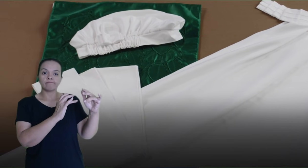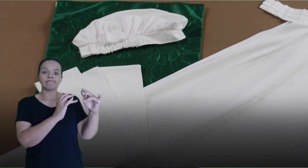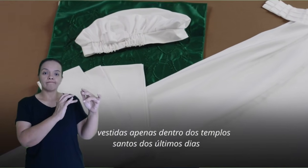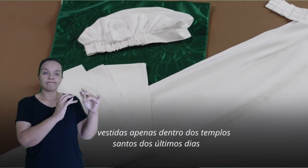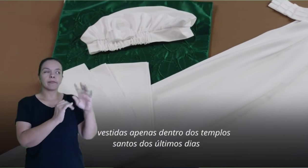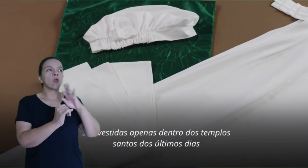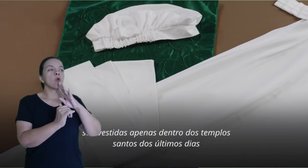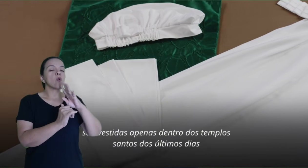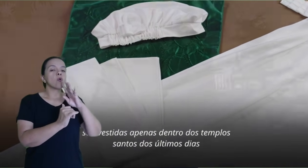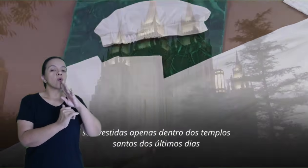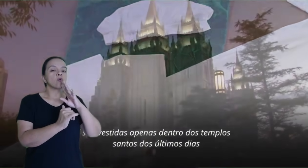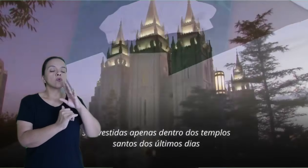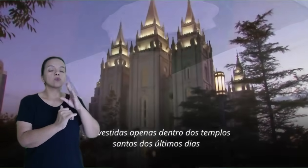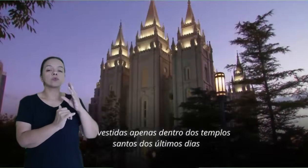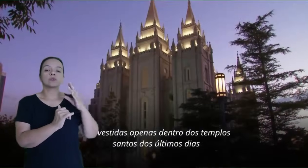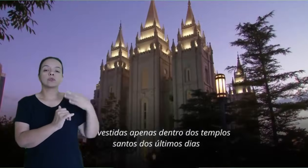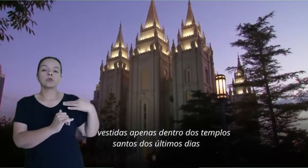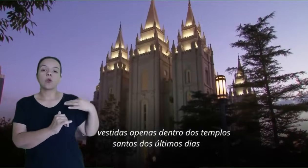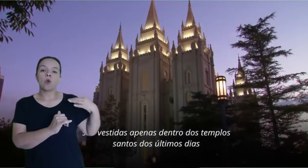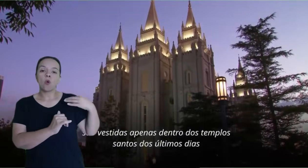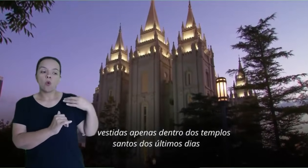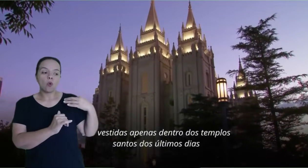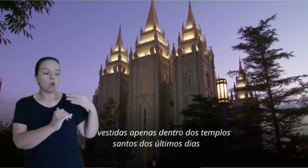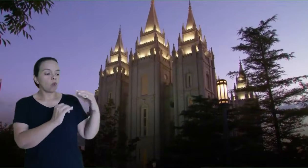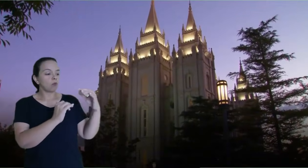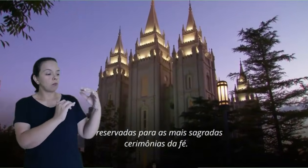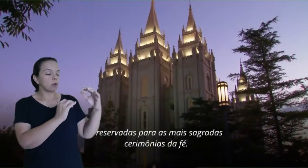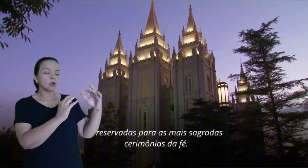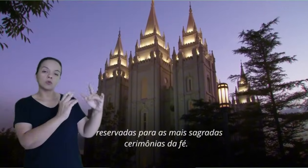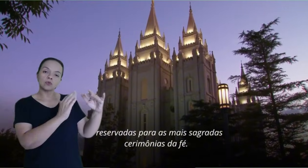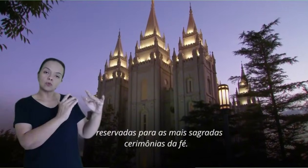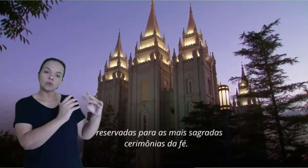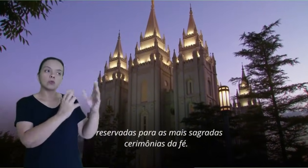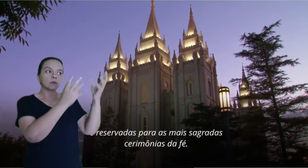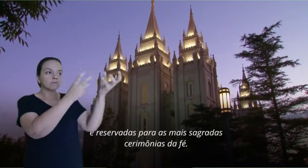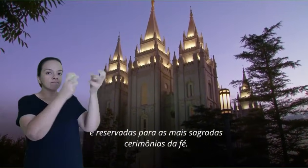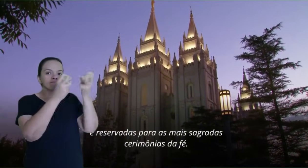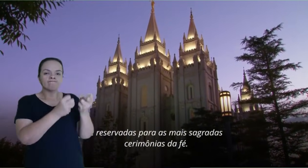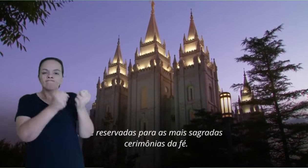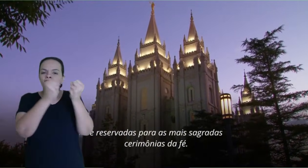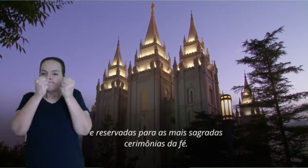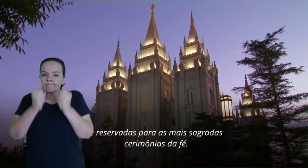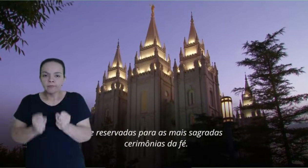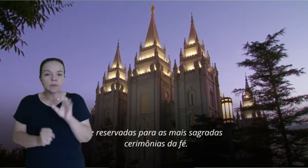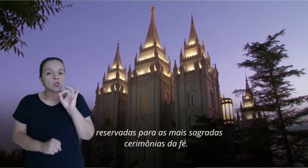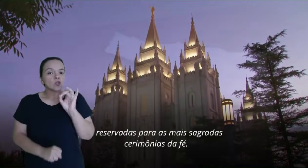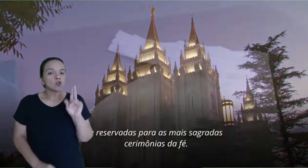worn only inside Latter-day Saint temples and reserved for the most sacred ceremonies of their faith.